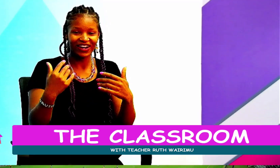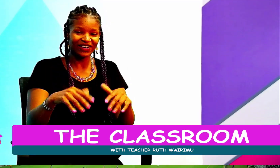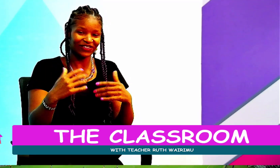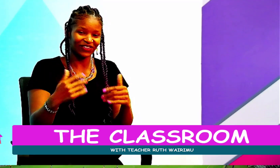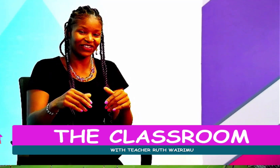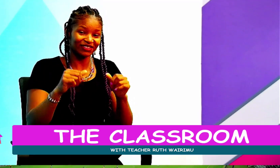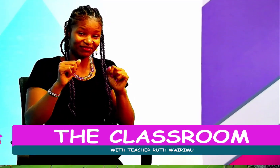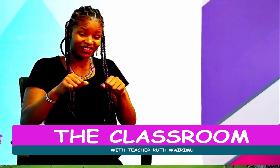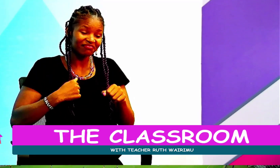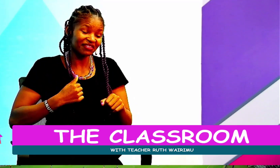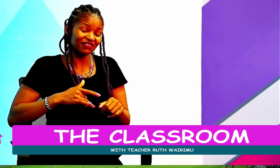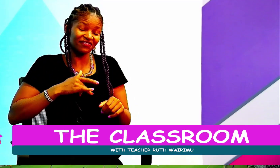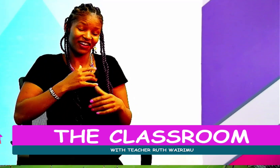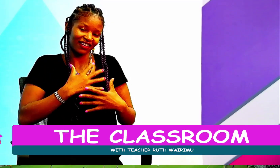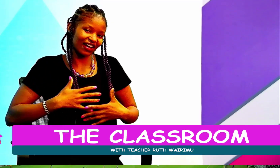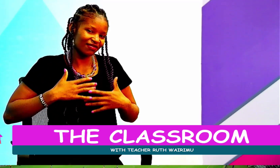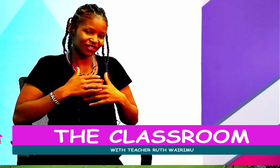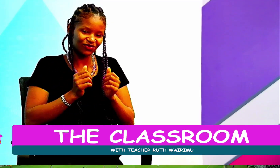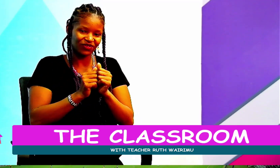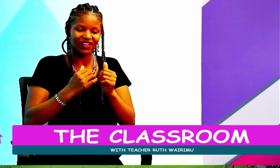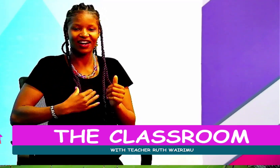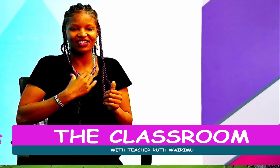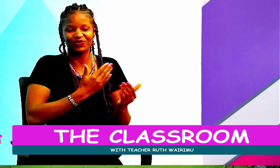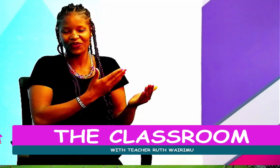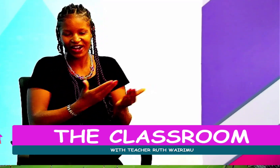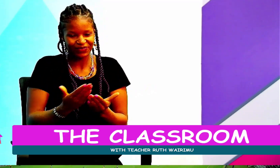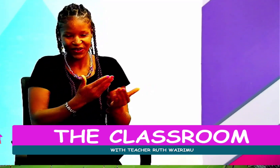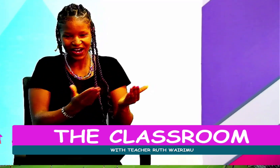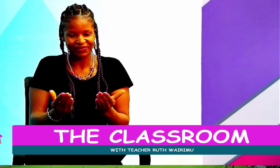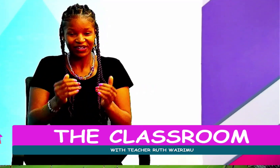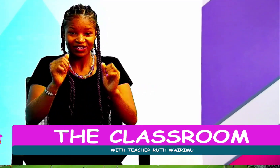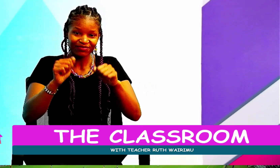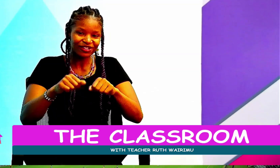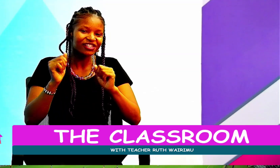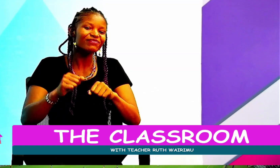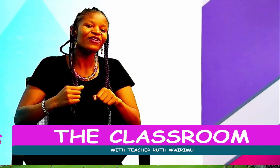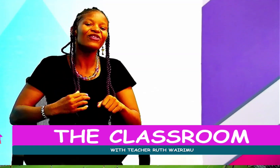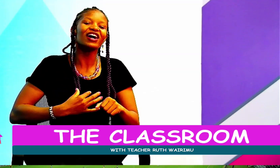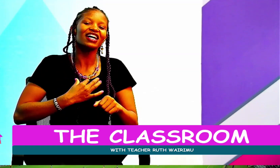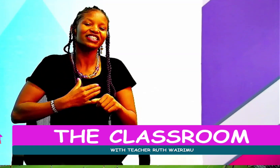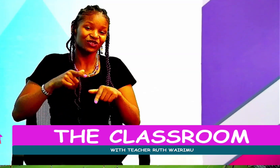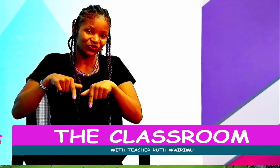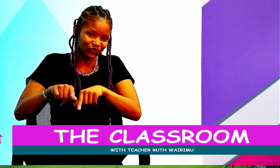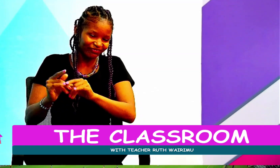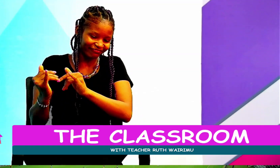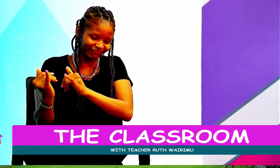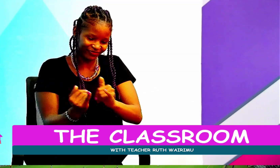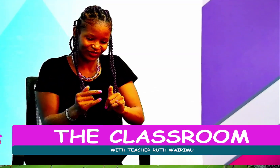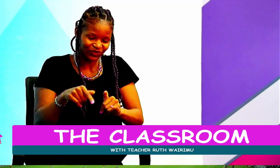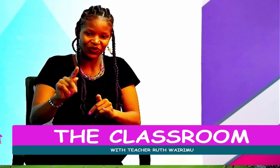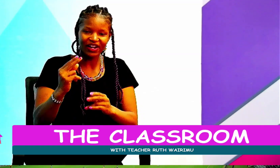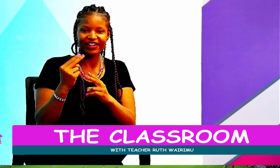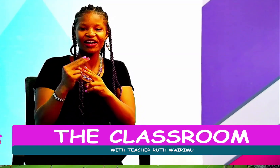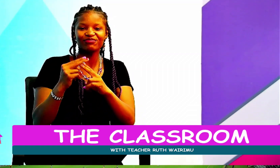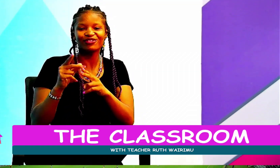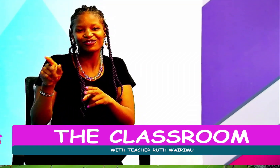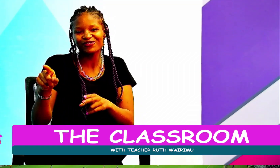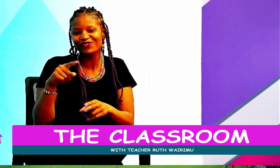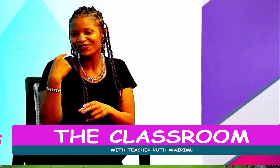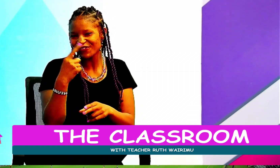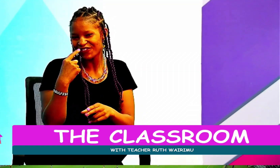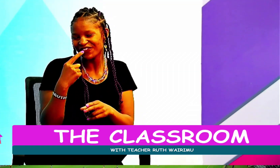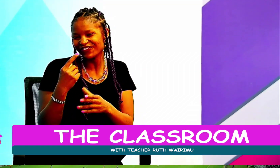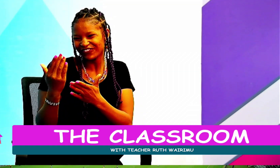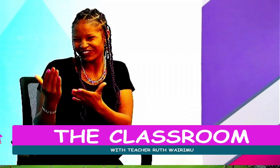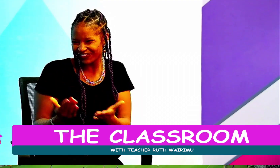Omondi. And today, as you can see, we have a very gorgeous, beautiful guest with me today. I want to welcome our guest.